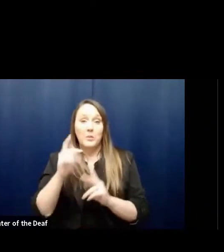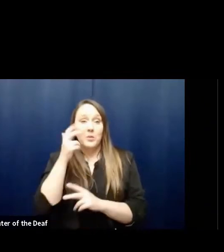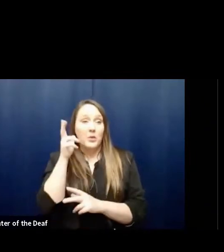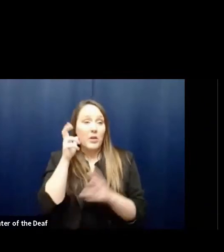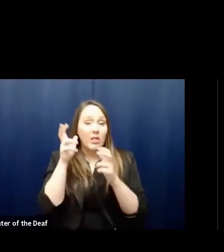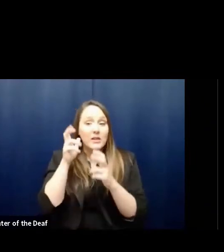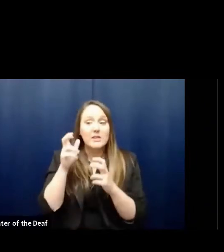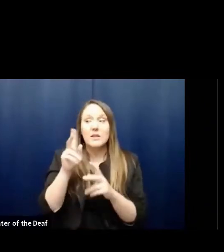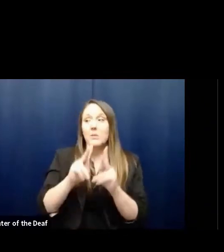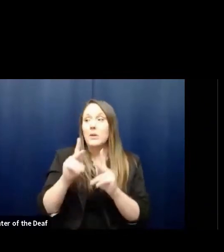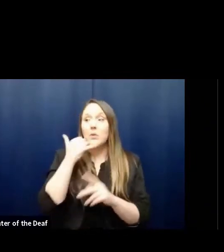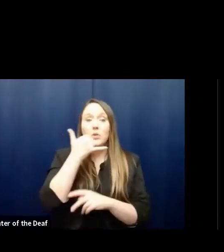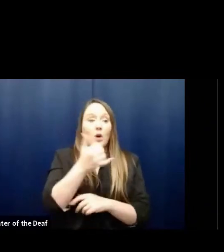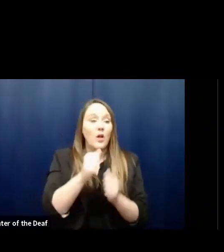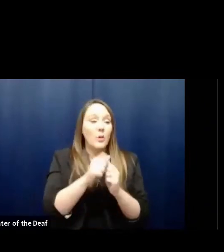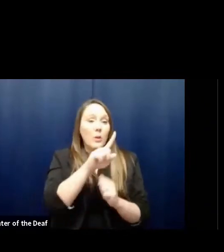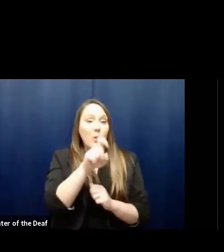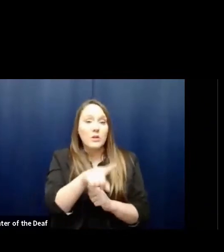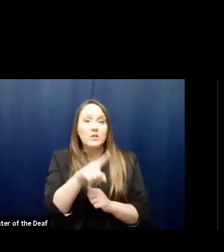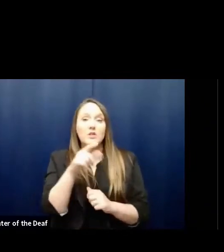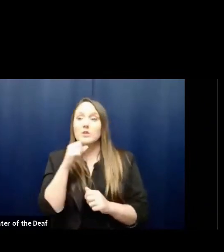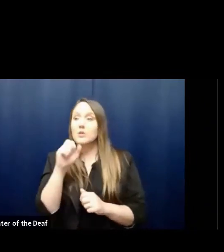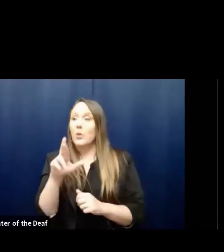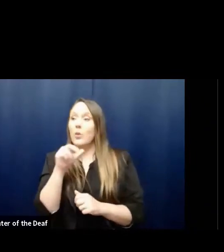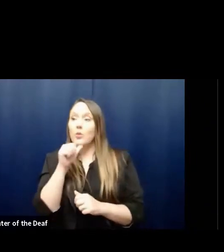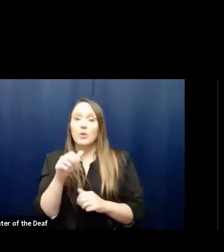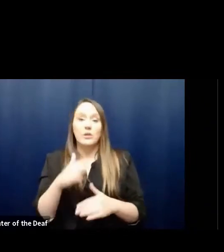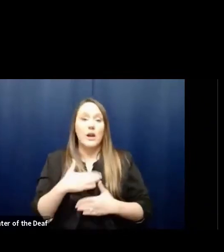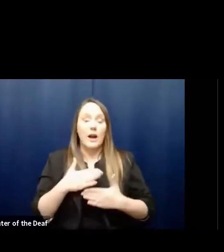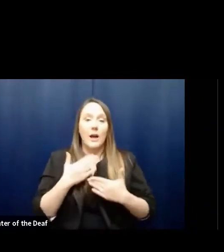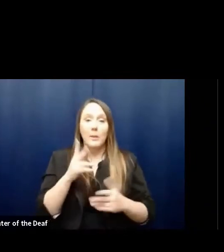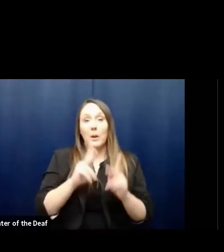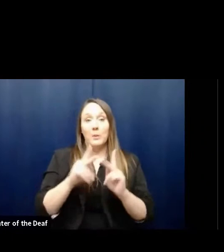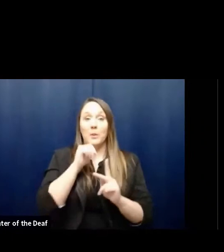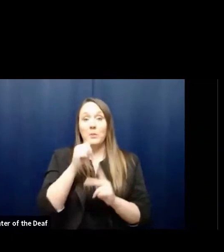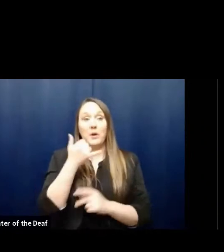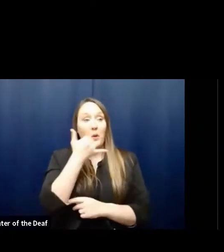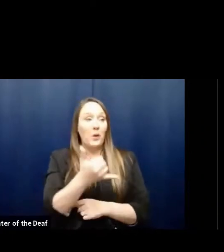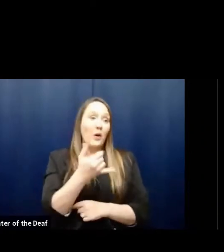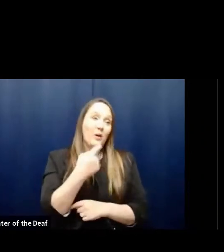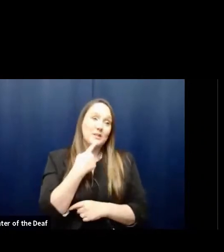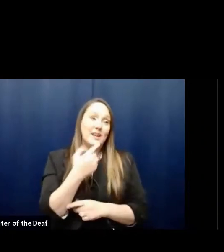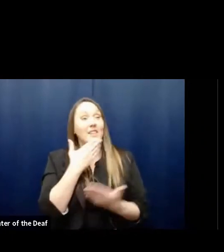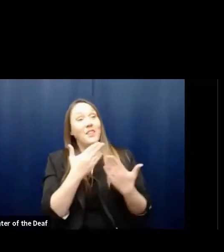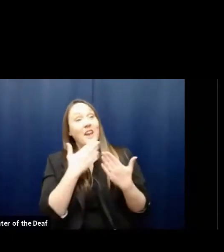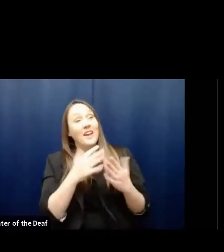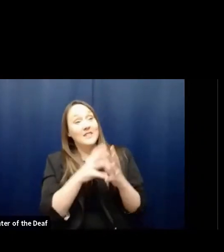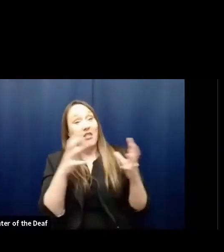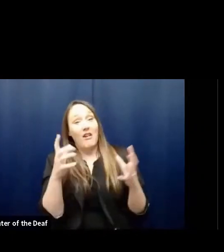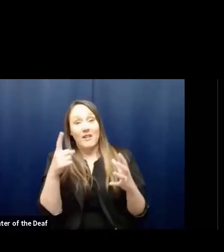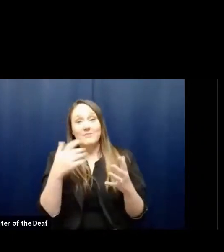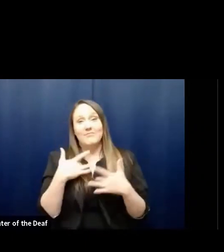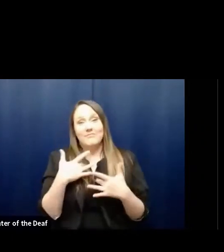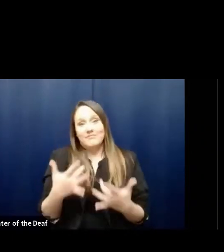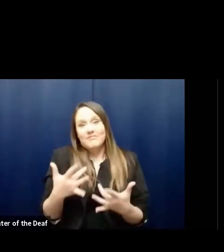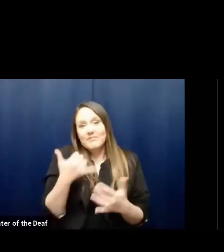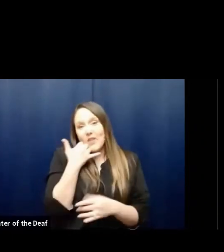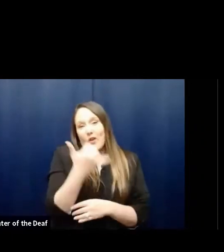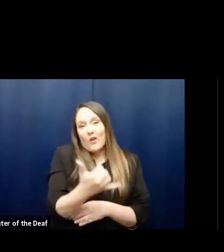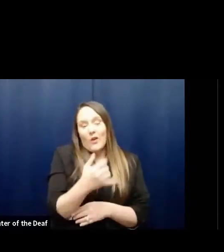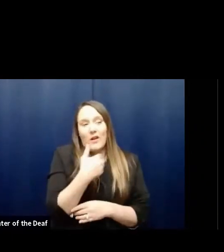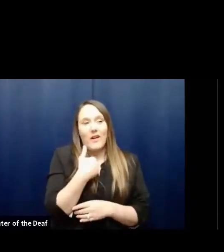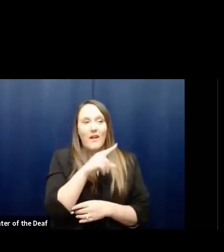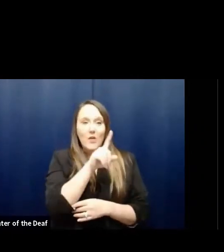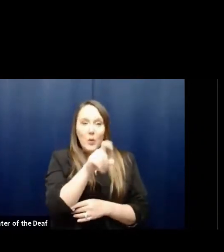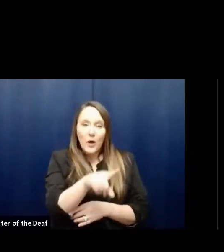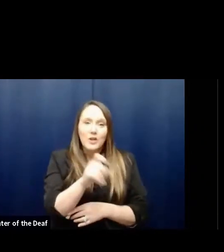with questions, or people who are not happy. People don't call the phone bank generally to say, hey, thanks a lot. They generally call to say, I have a question or I